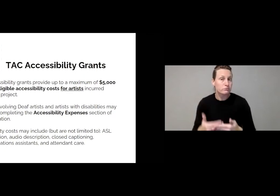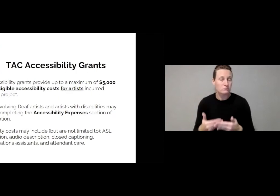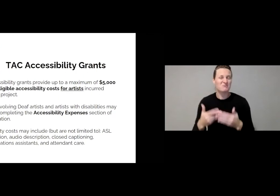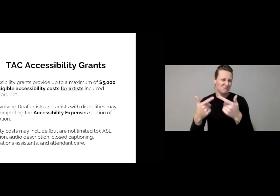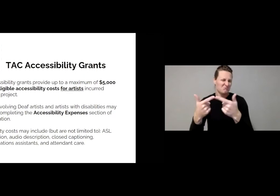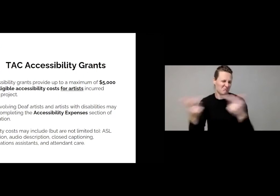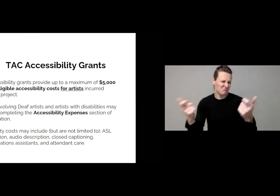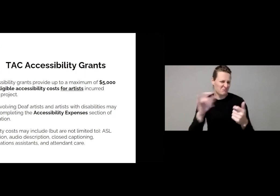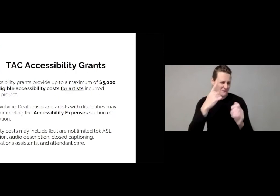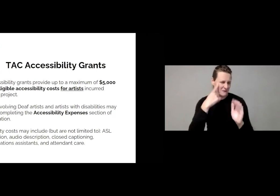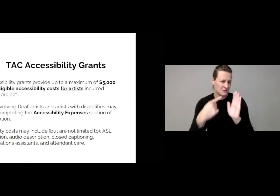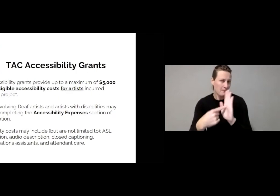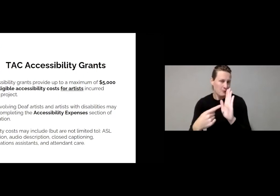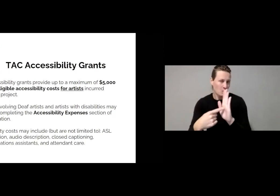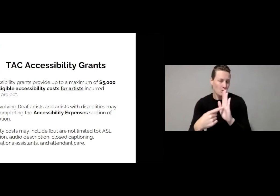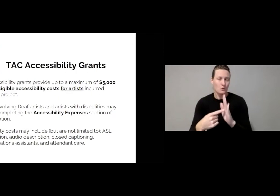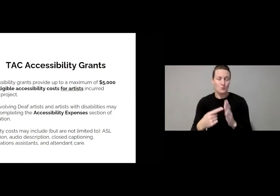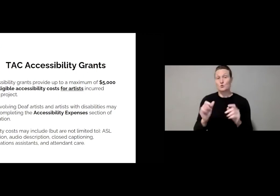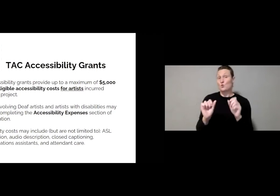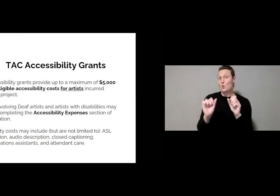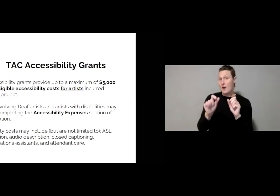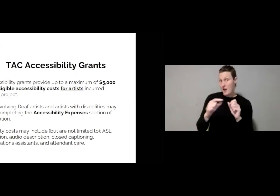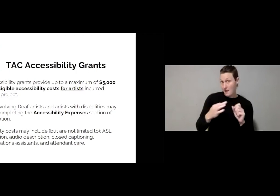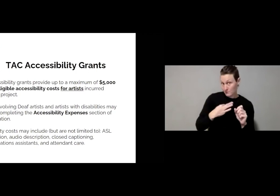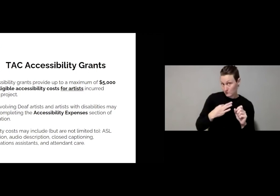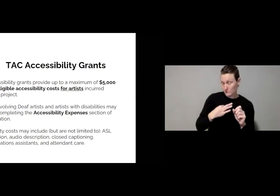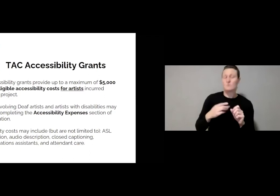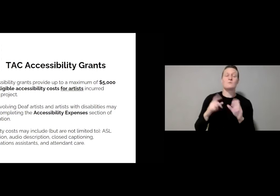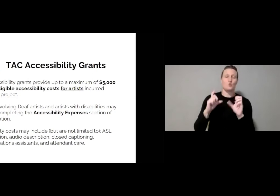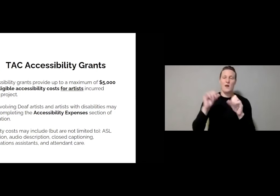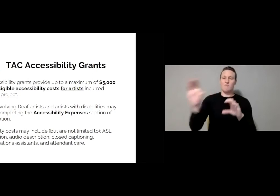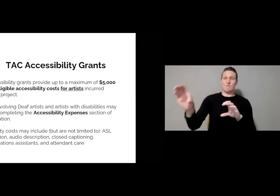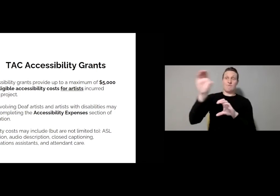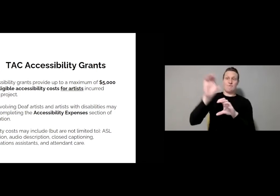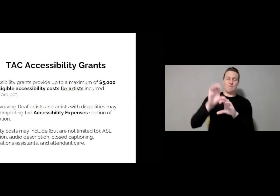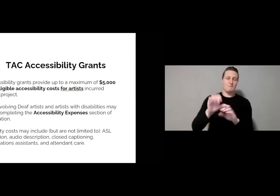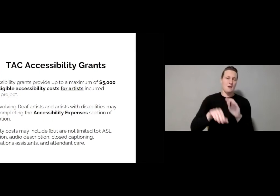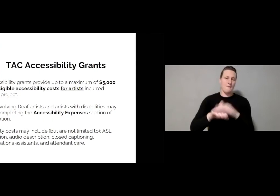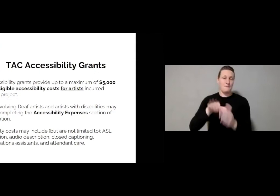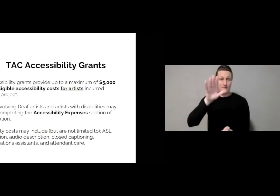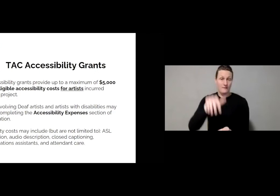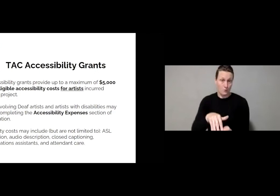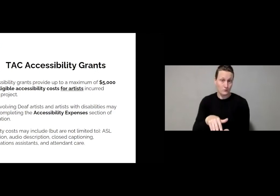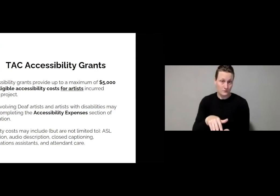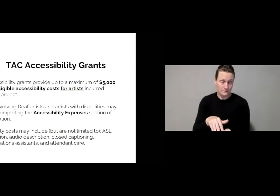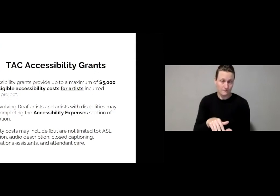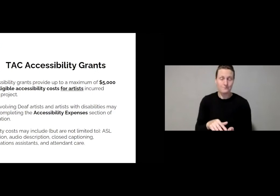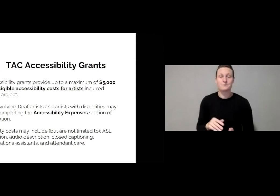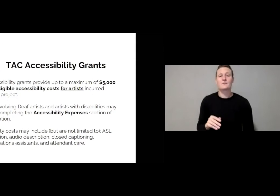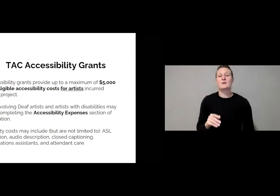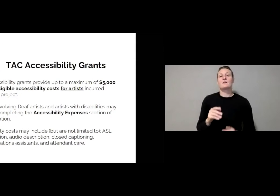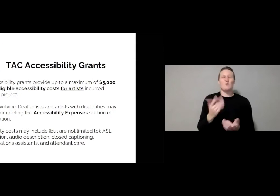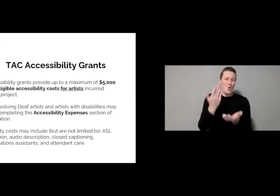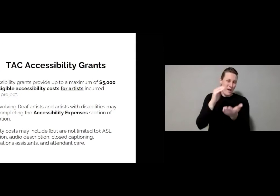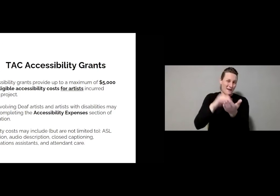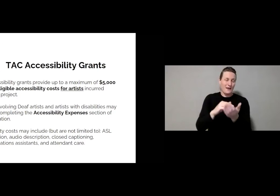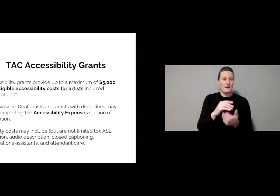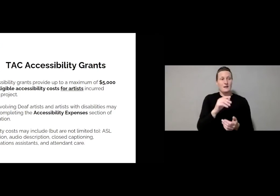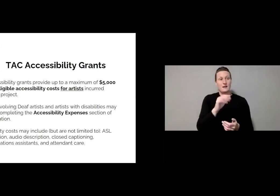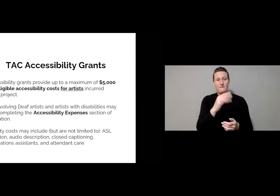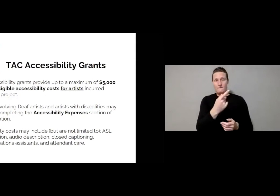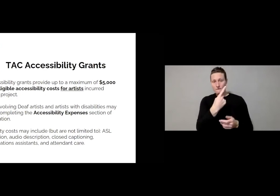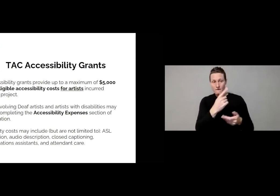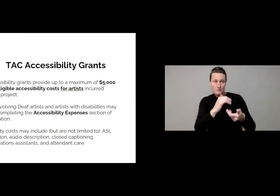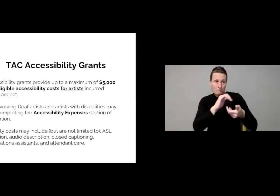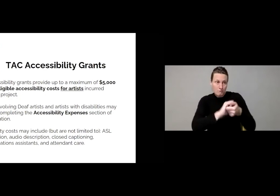to those artists with those support access needs that will tell you what they need. So if there's any